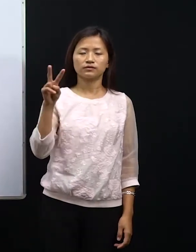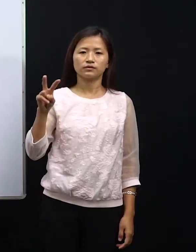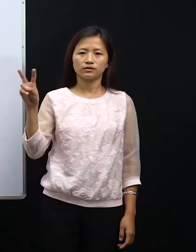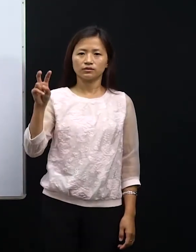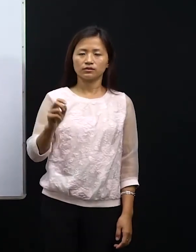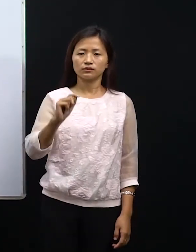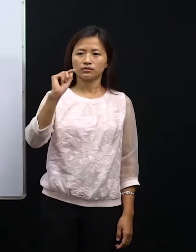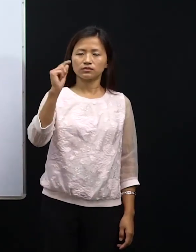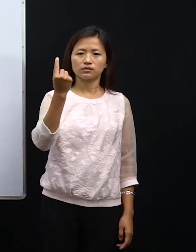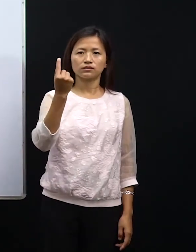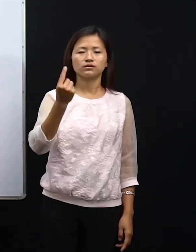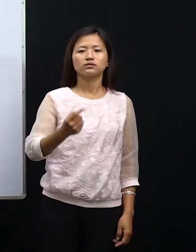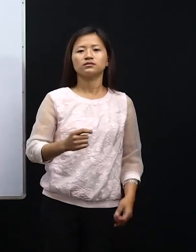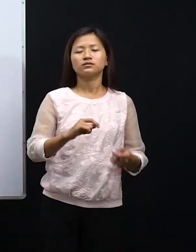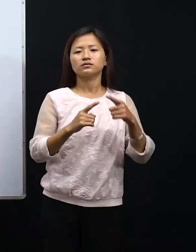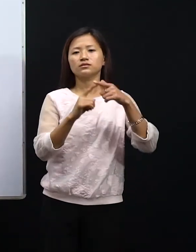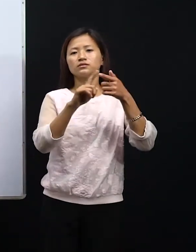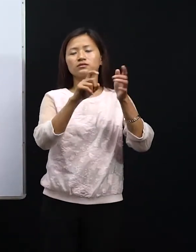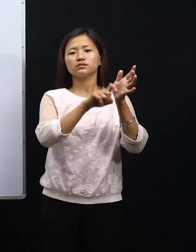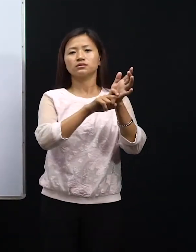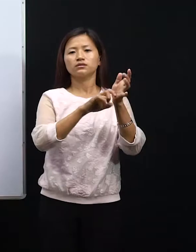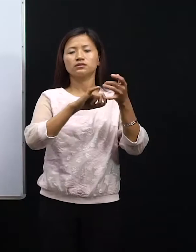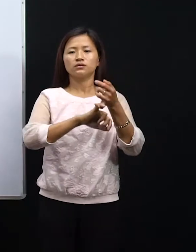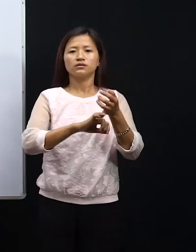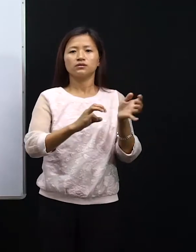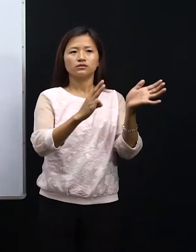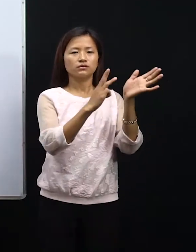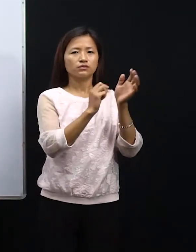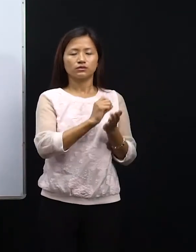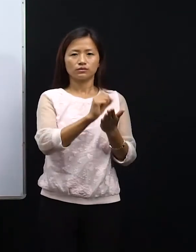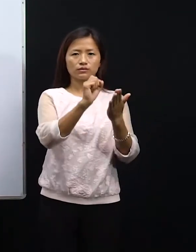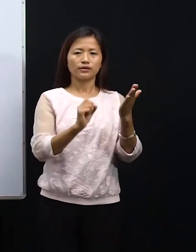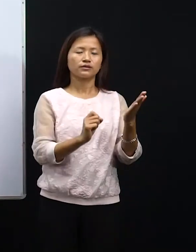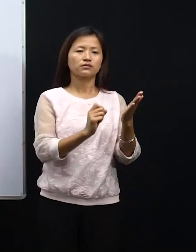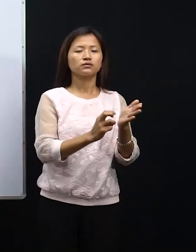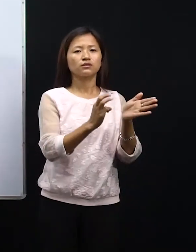single term. Okay, so we will write as monomial.